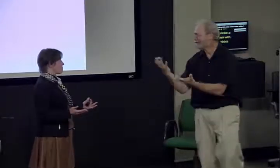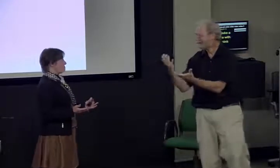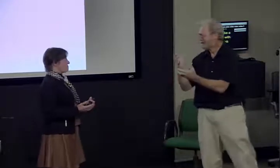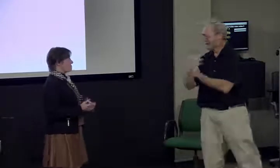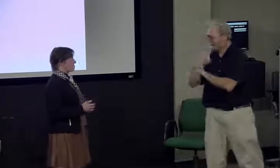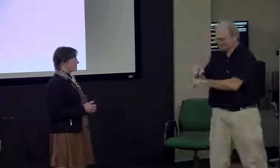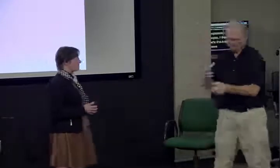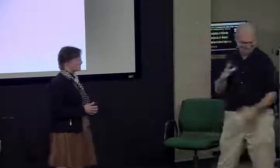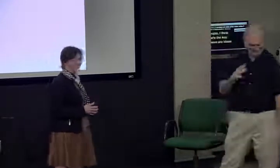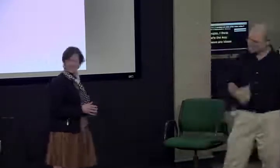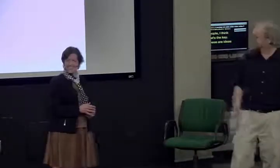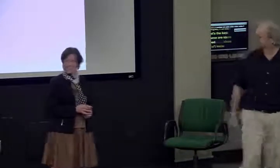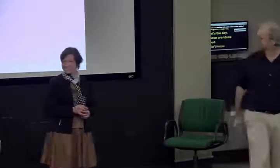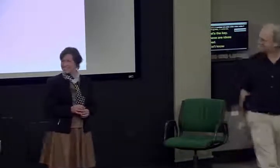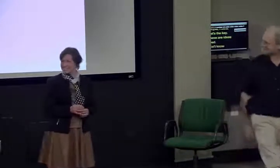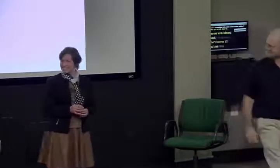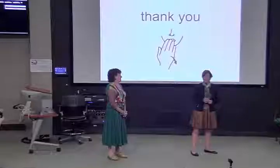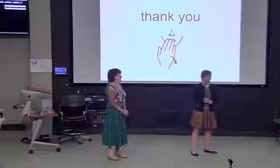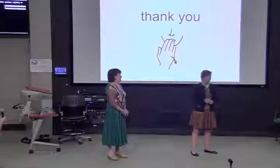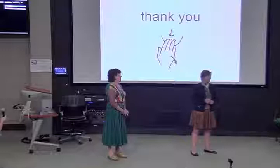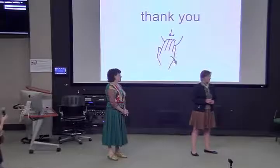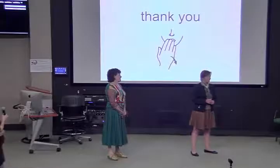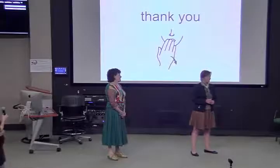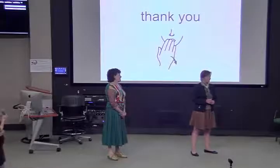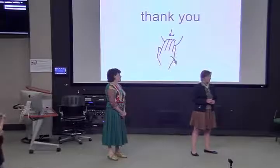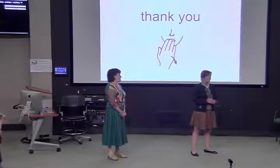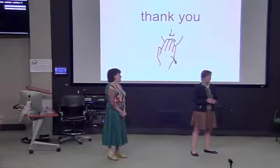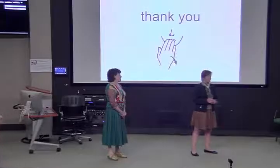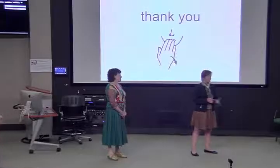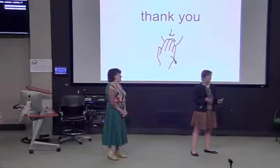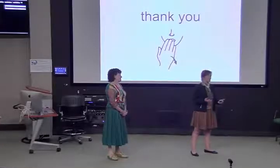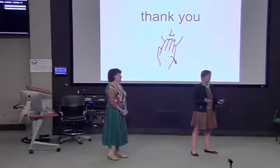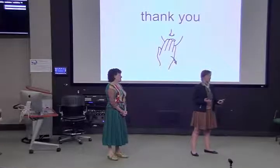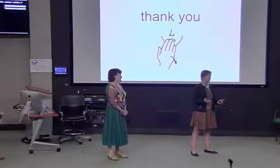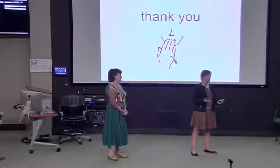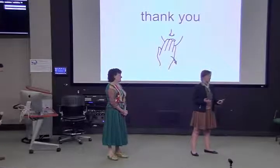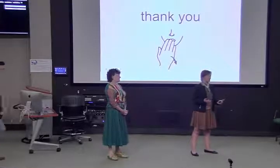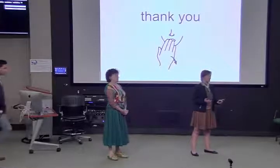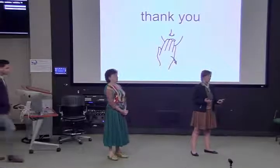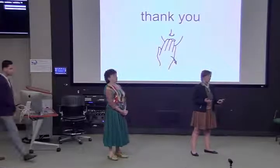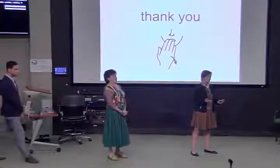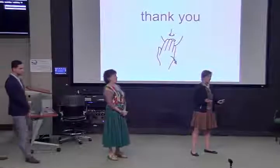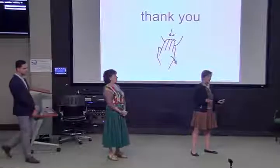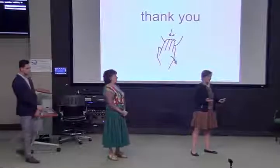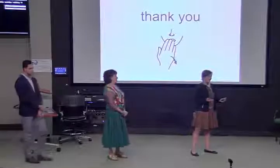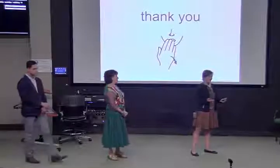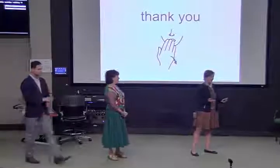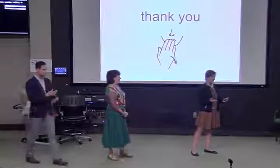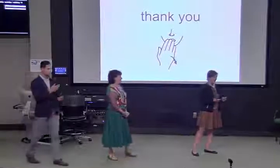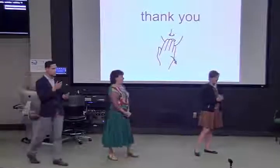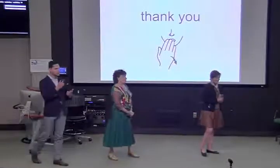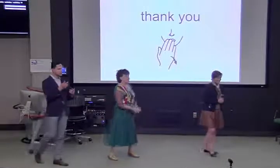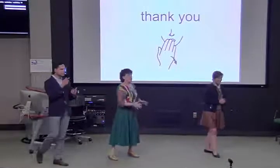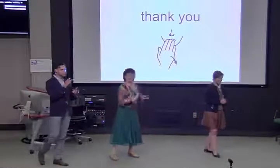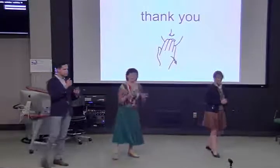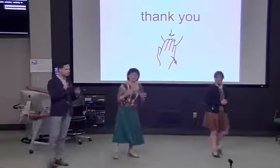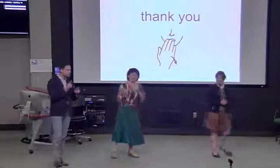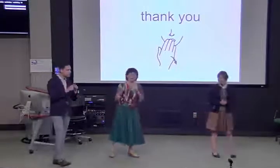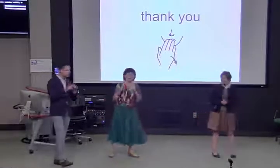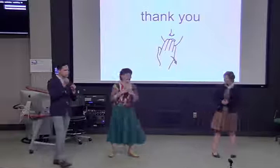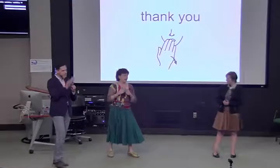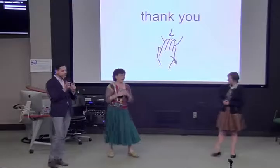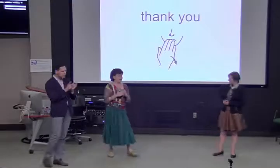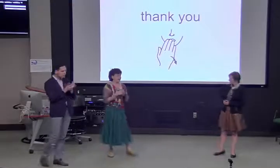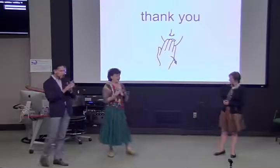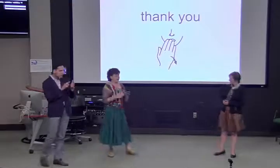but I just thought I would share my thoughts with you and see your reaction to them. I think you have at least 3 dissertations. Right, there. that's right, that's right. So with